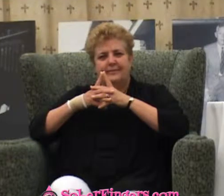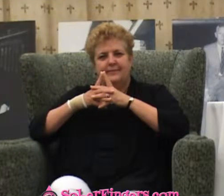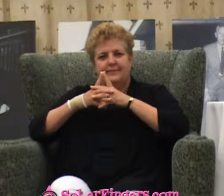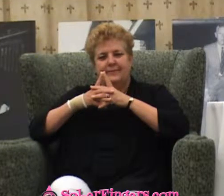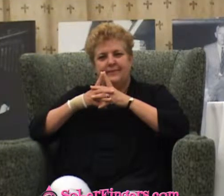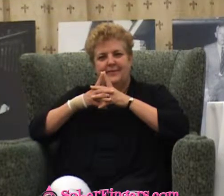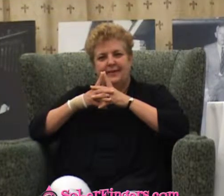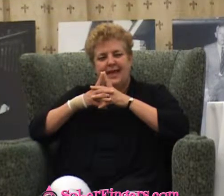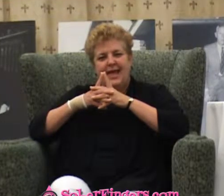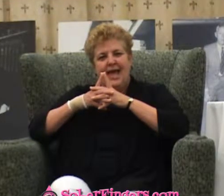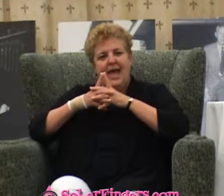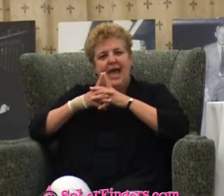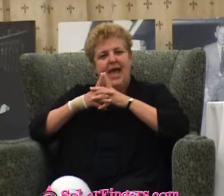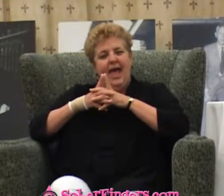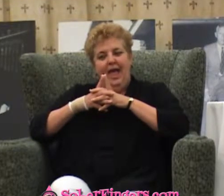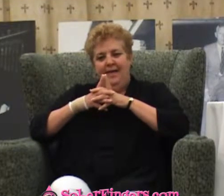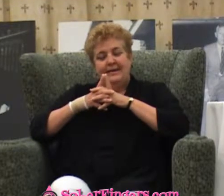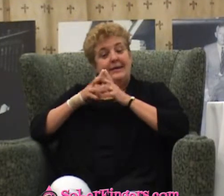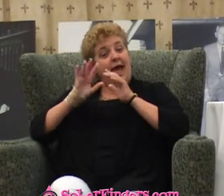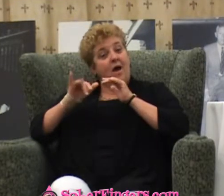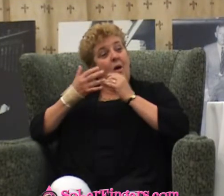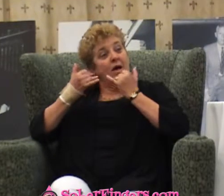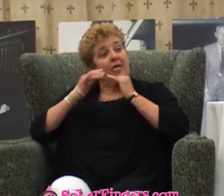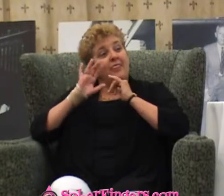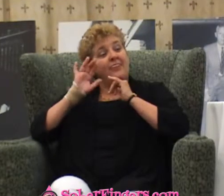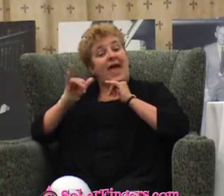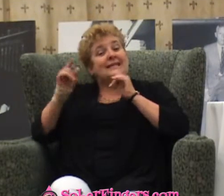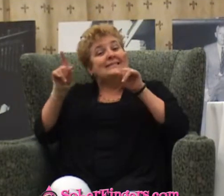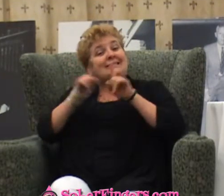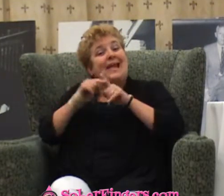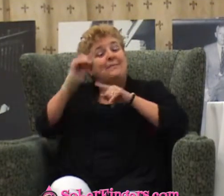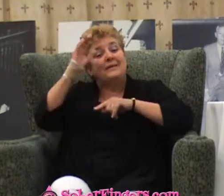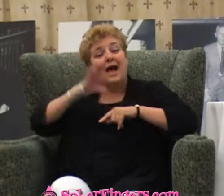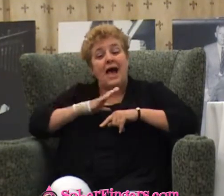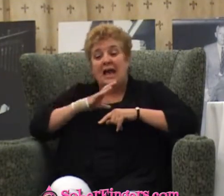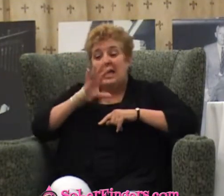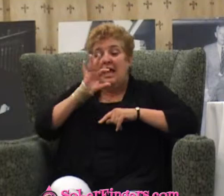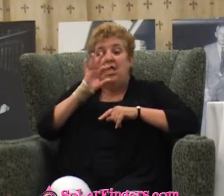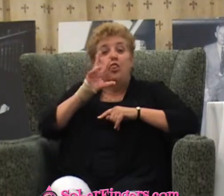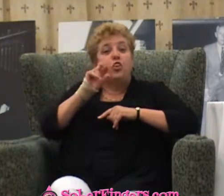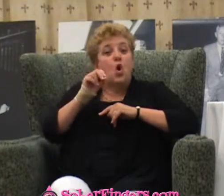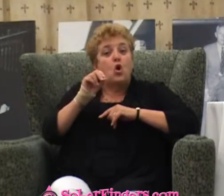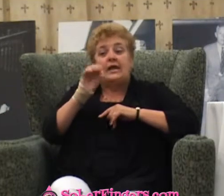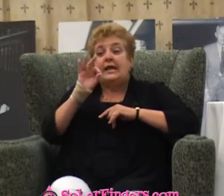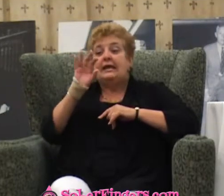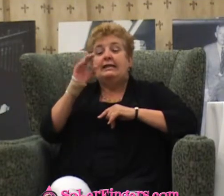And that same guy, 30, 60, 90 days later, is looking me right in the eye saying, you mean we got to go to